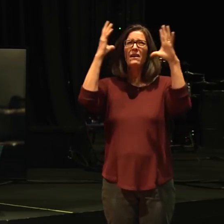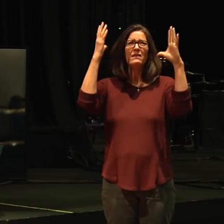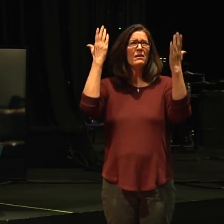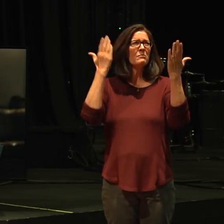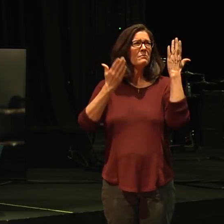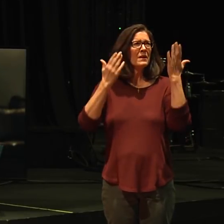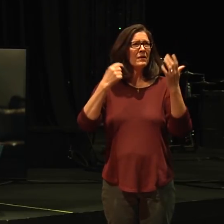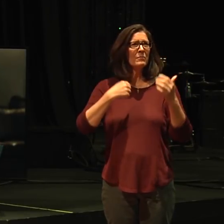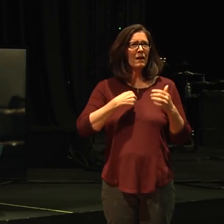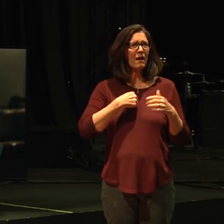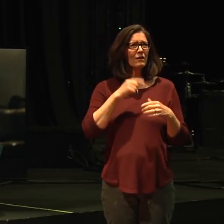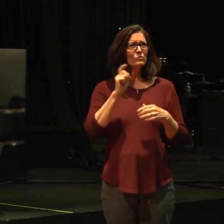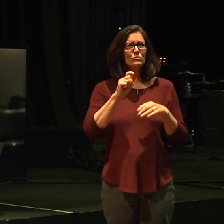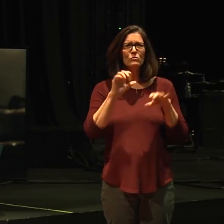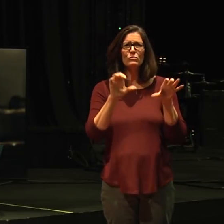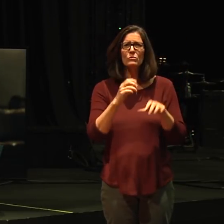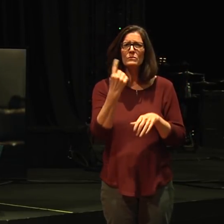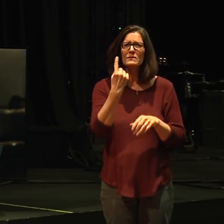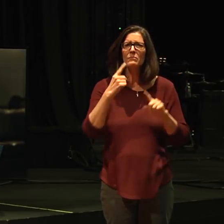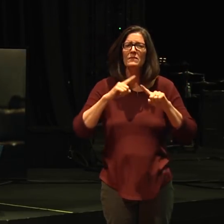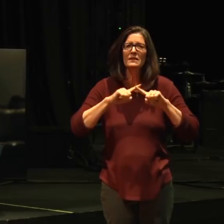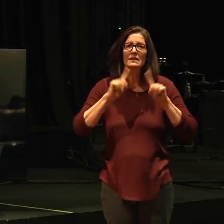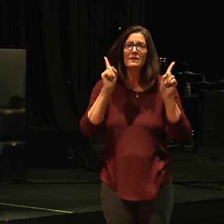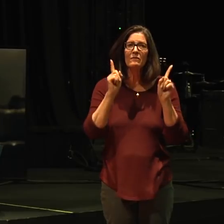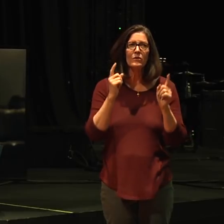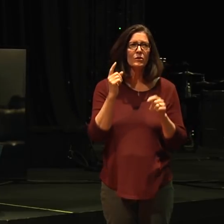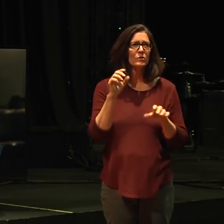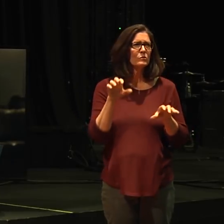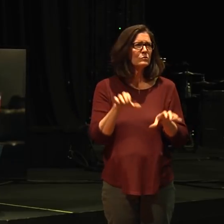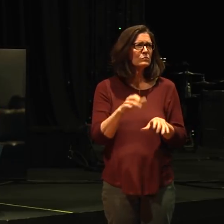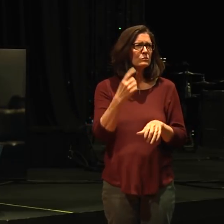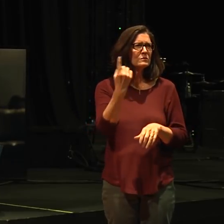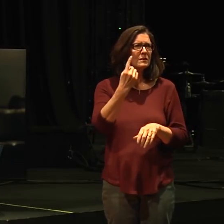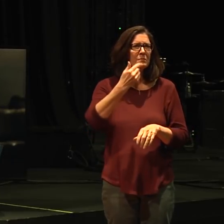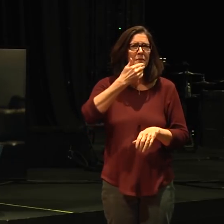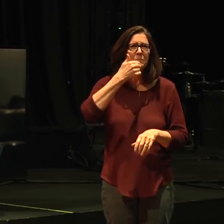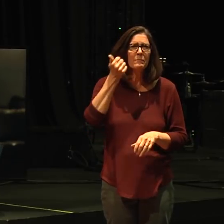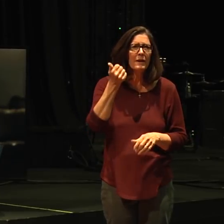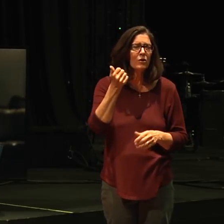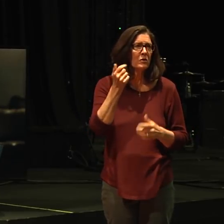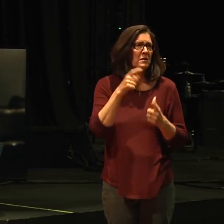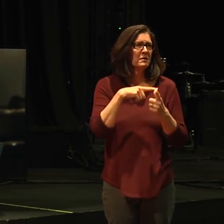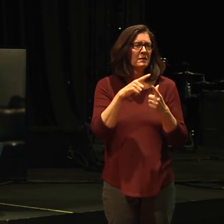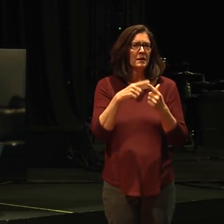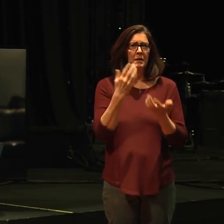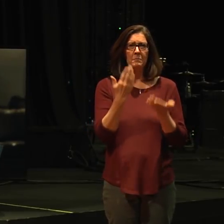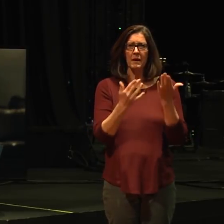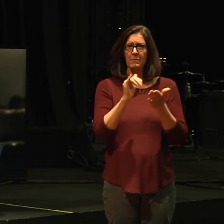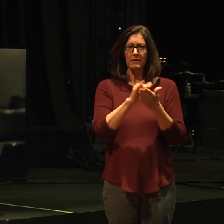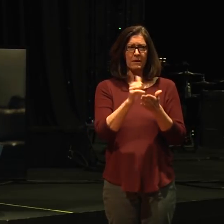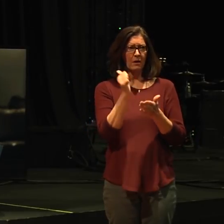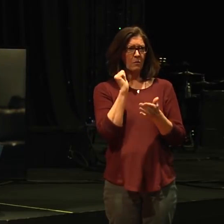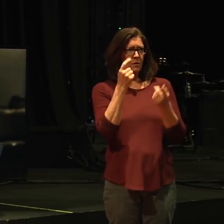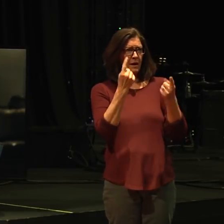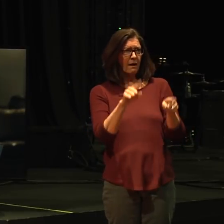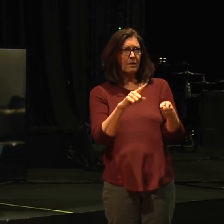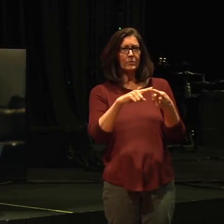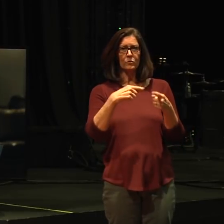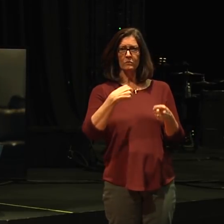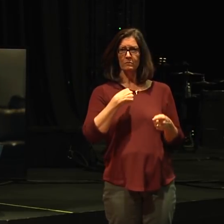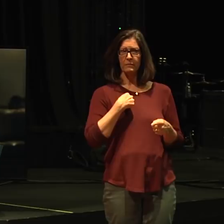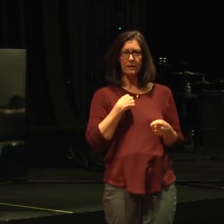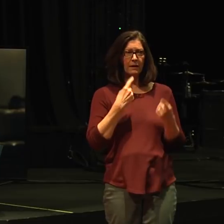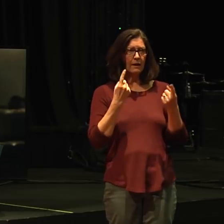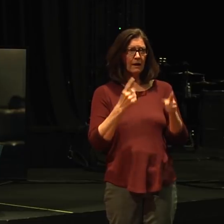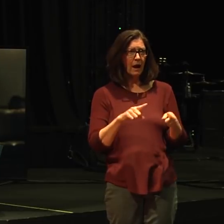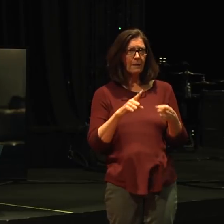maybe hadn't done something different or done something better or done something whatever, then maybe this wouldn't have happened to me or us.